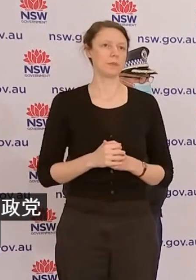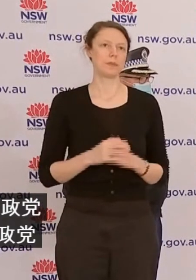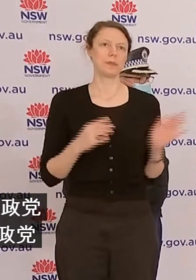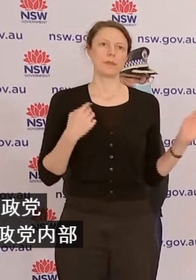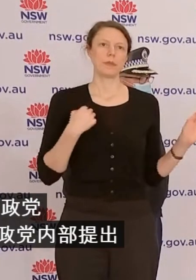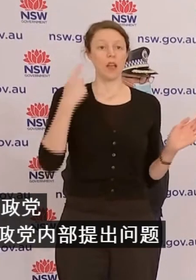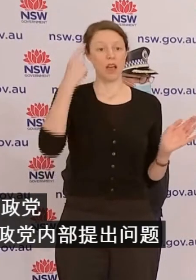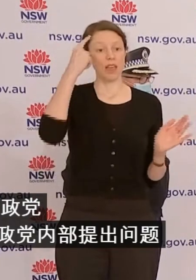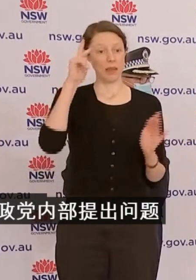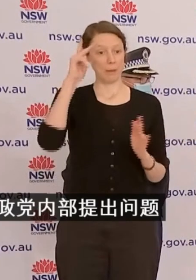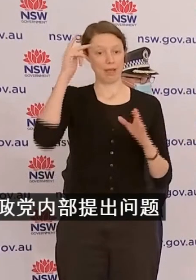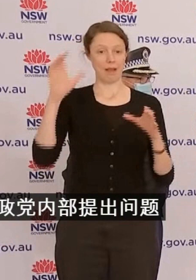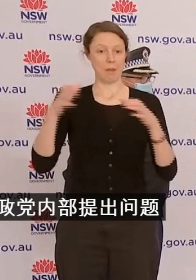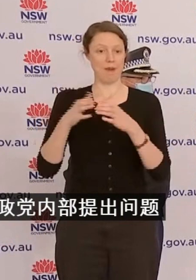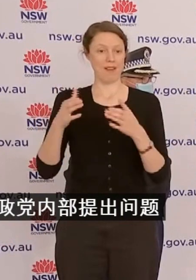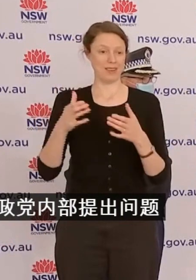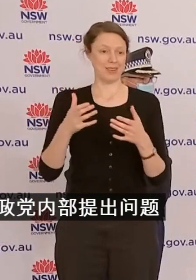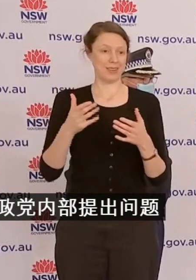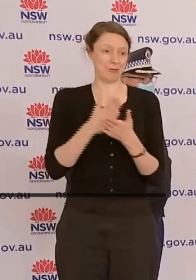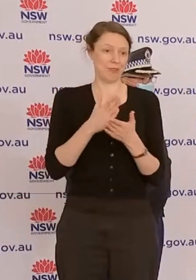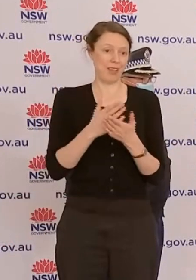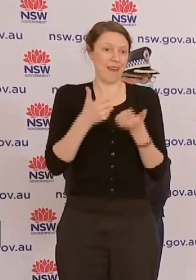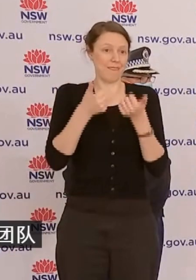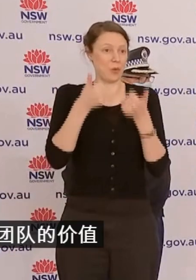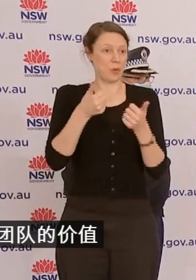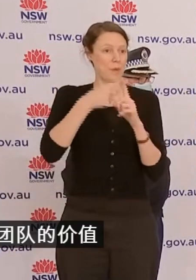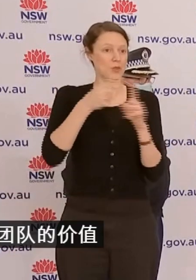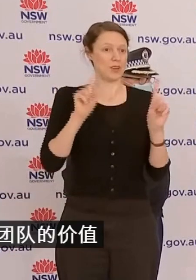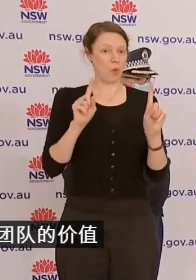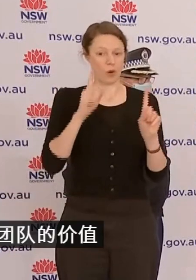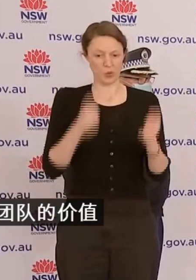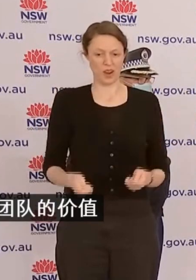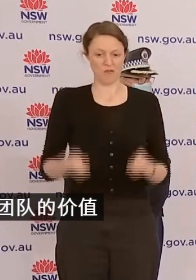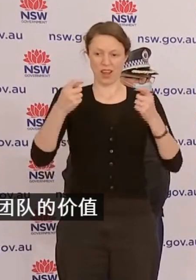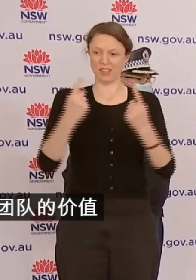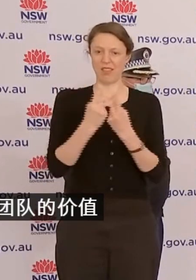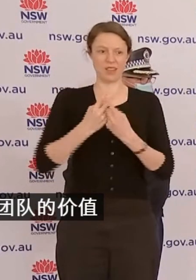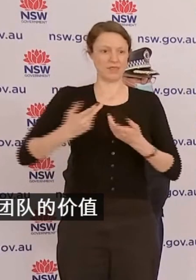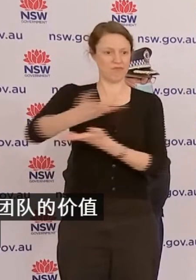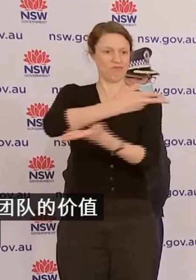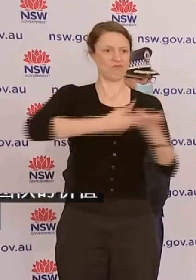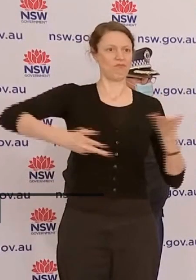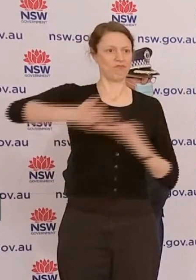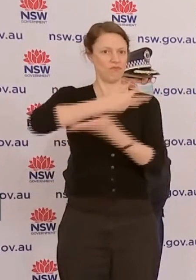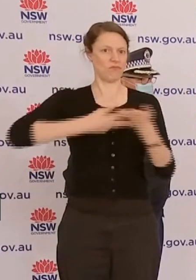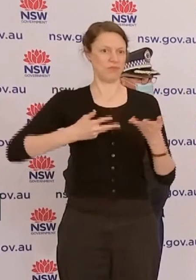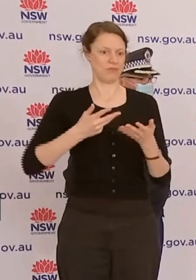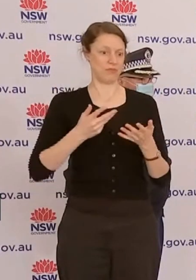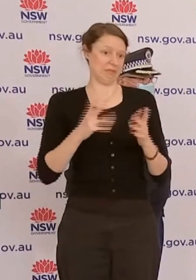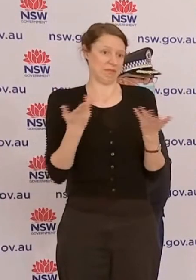you can bring matters up within the political party for discussion. That's the value of having a team. I was a little disappointed, to say the least,